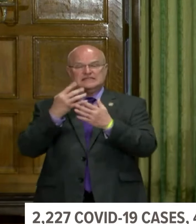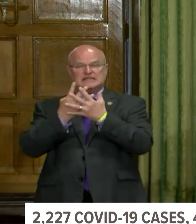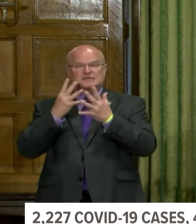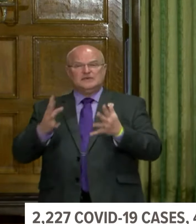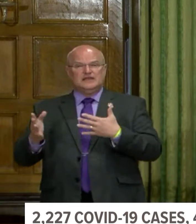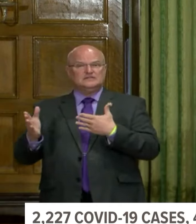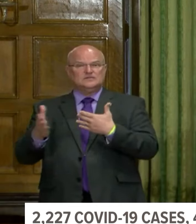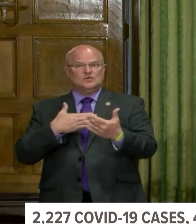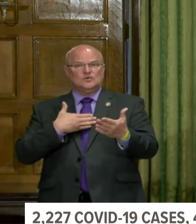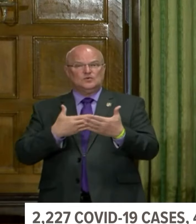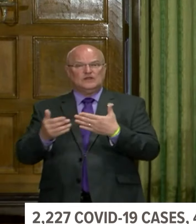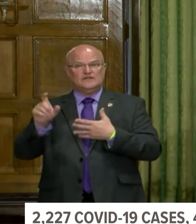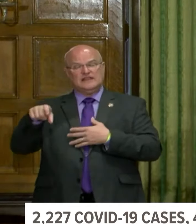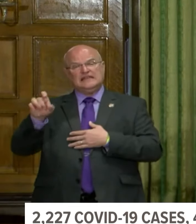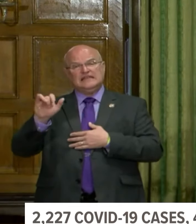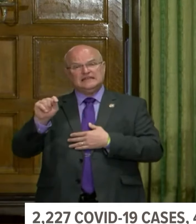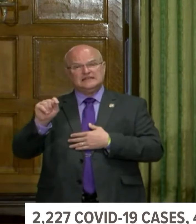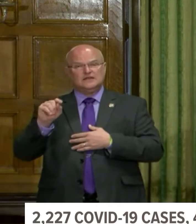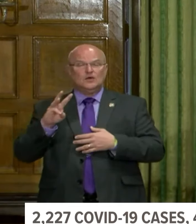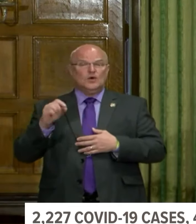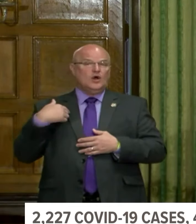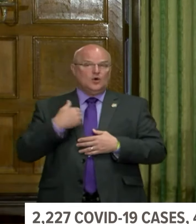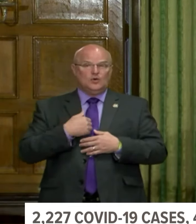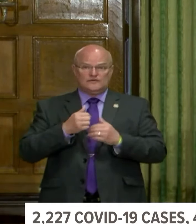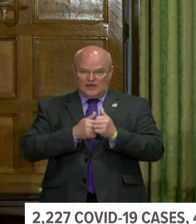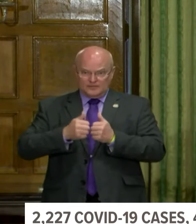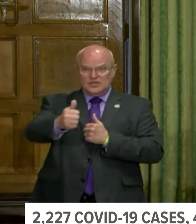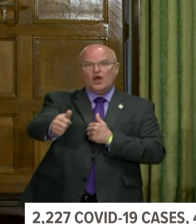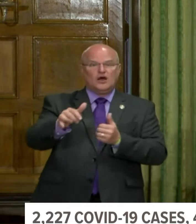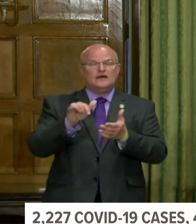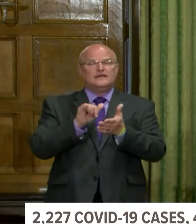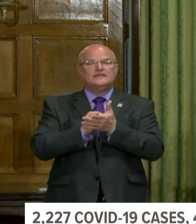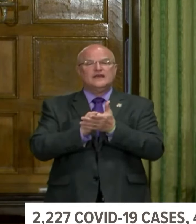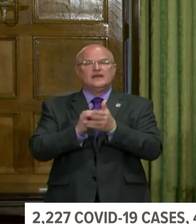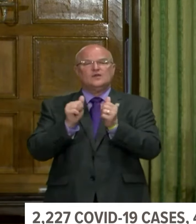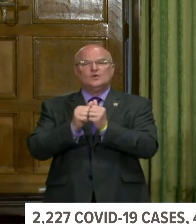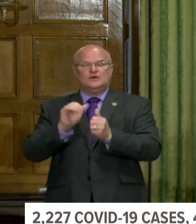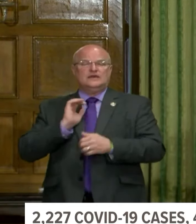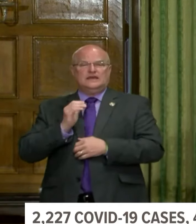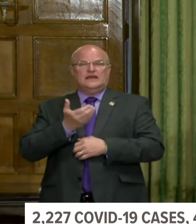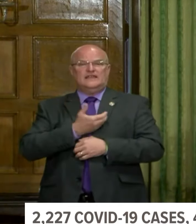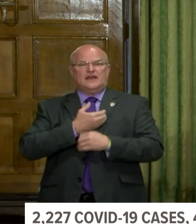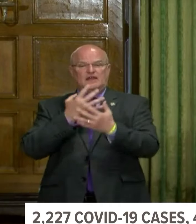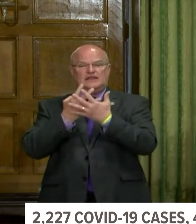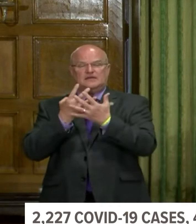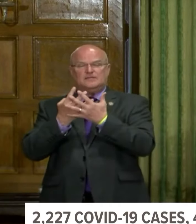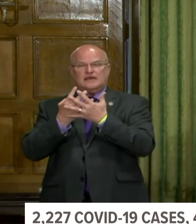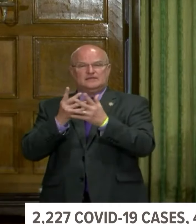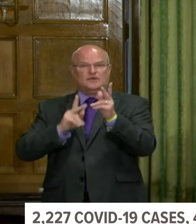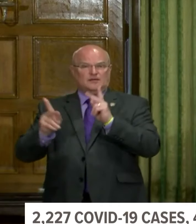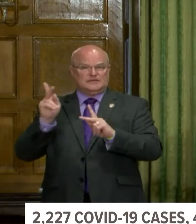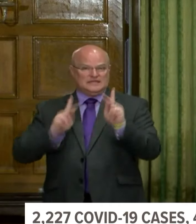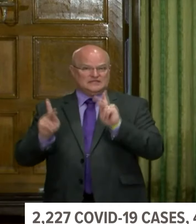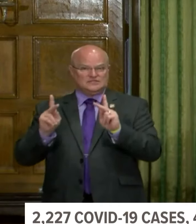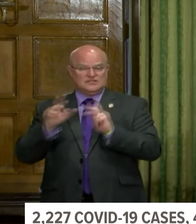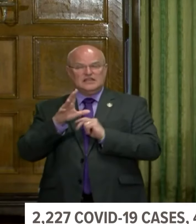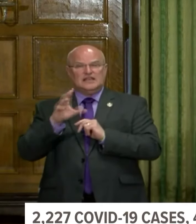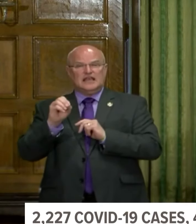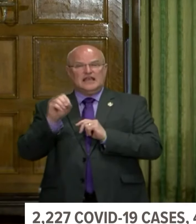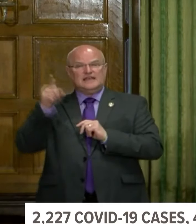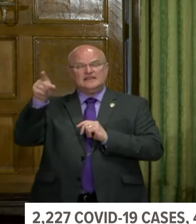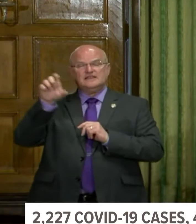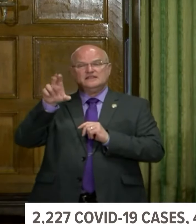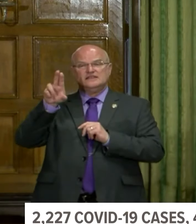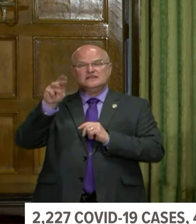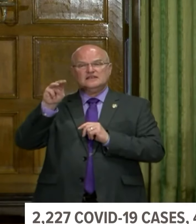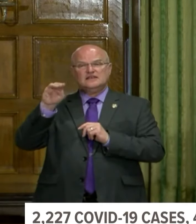inmates whenever they need it. Well, we've gone beyond that with our inmate population at